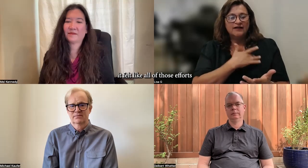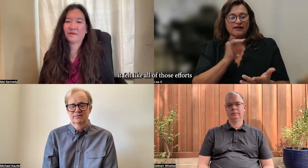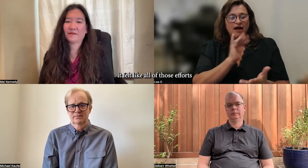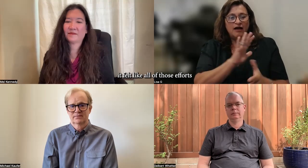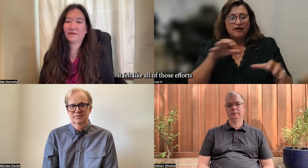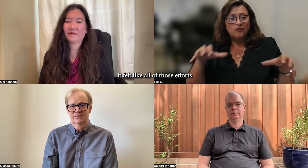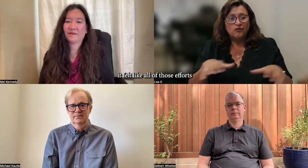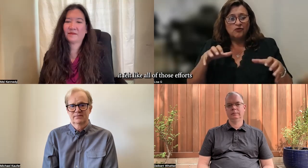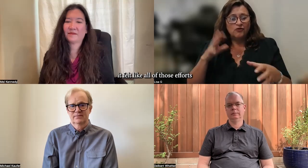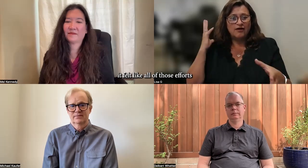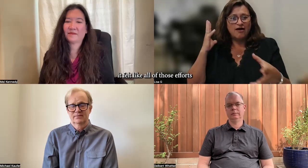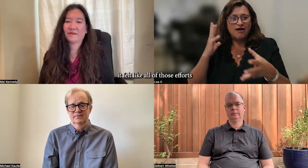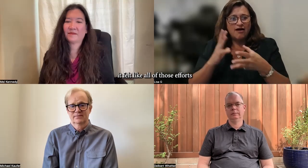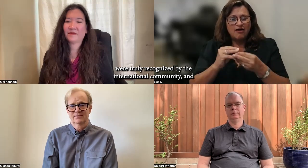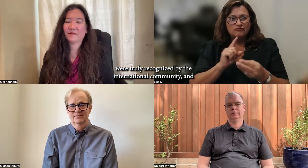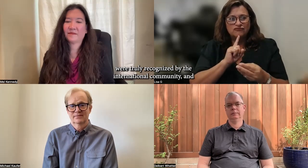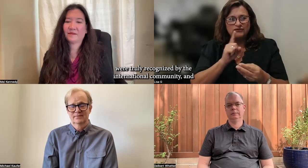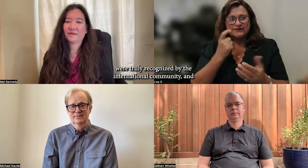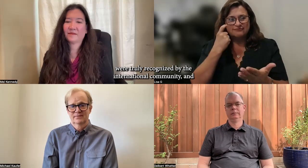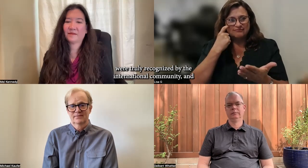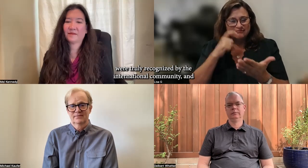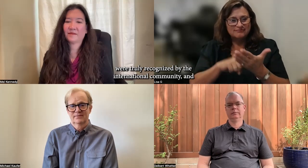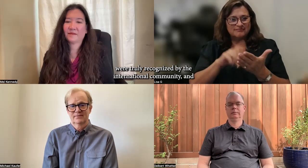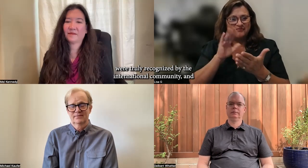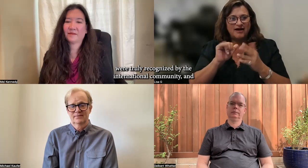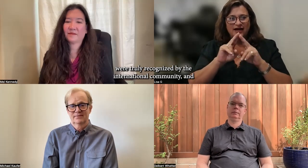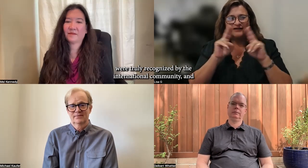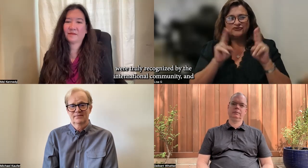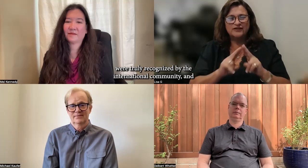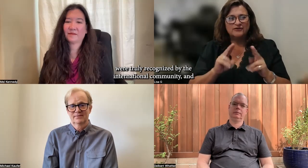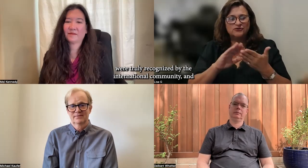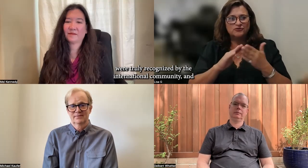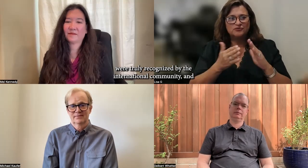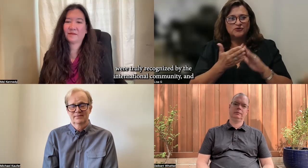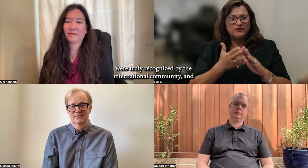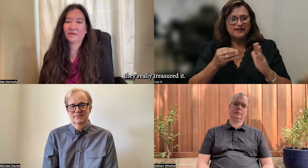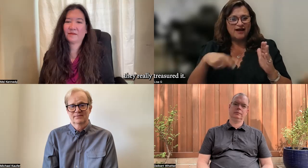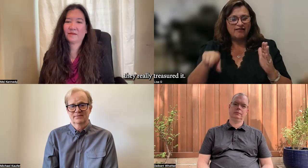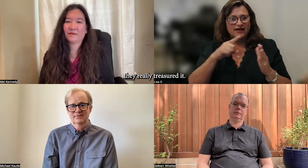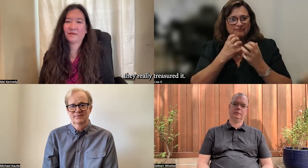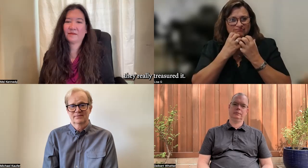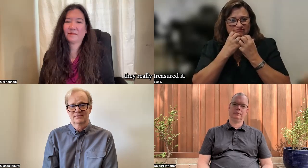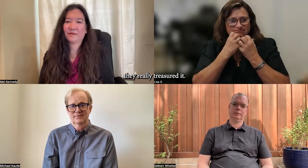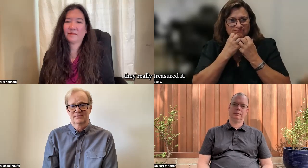It felt like all of those efforts were truly recognized by the international community, and they really treasured